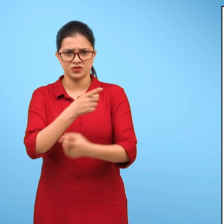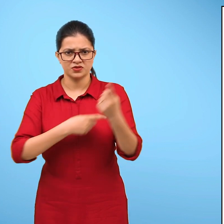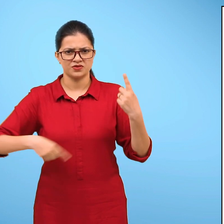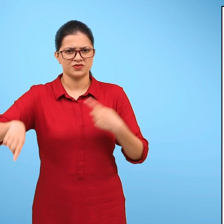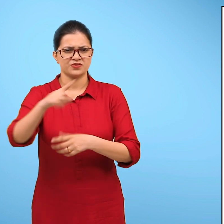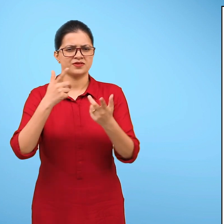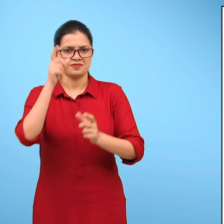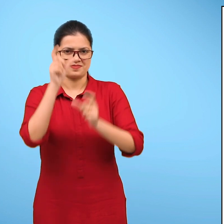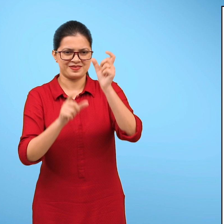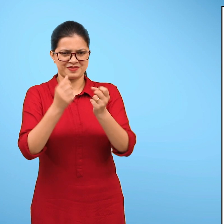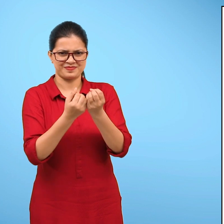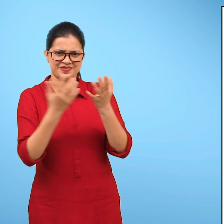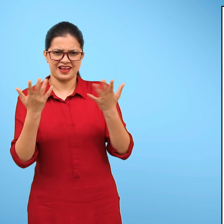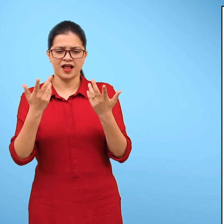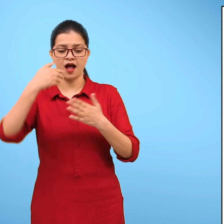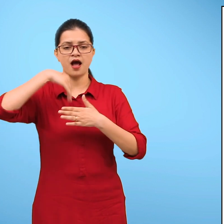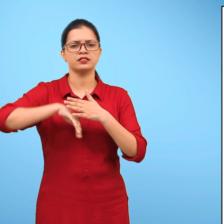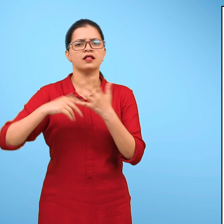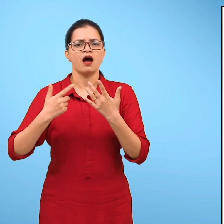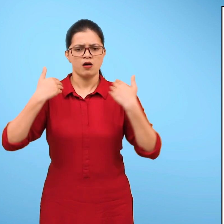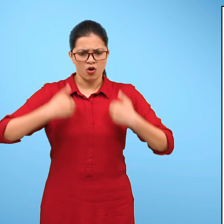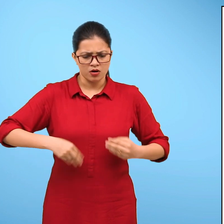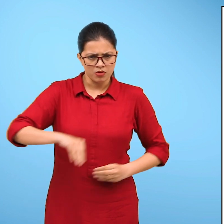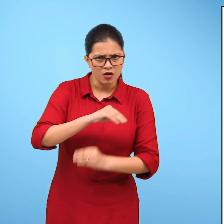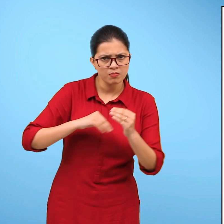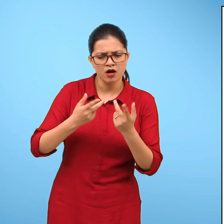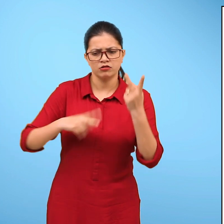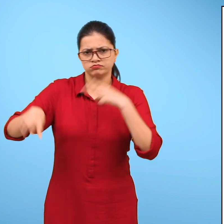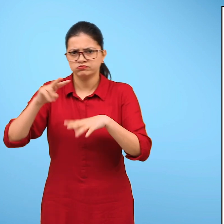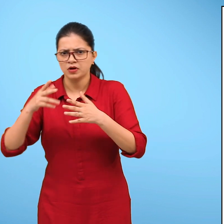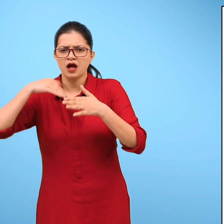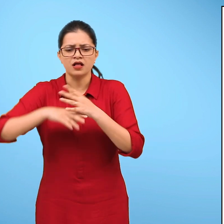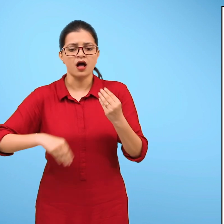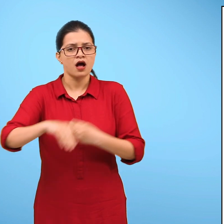Let us look closely at some of our own movements to begin with.